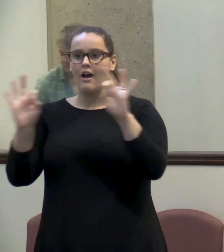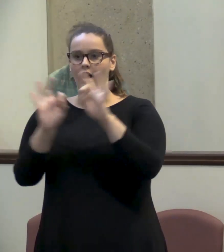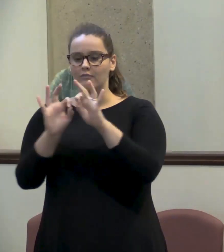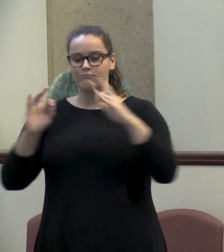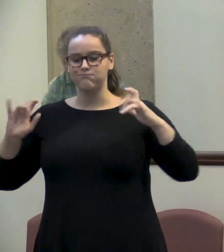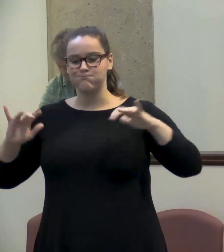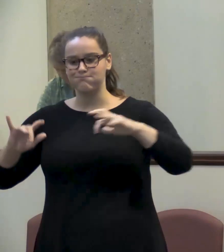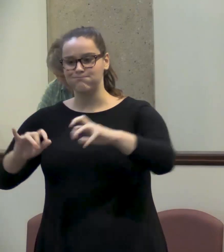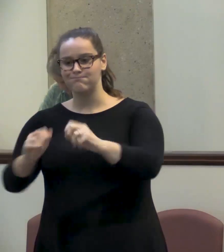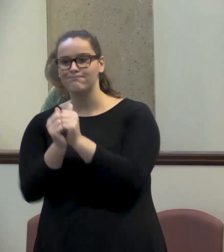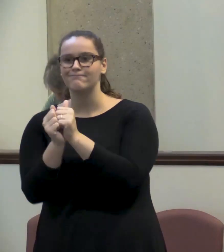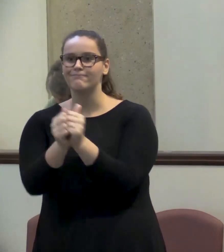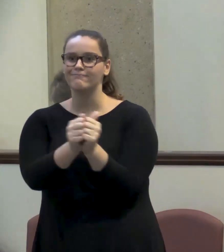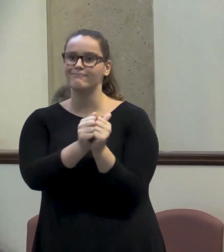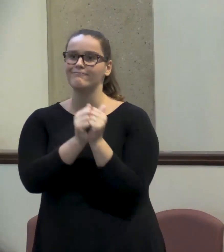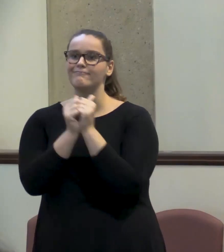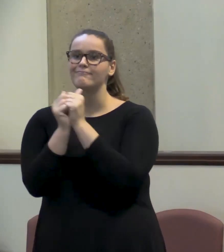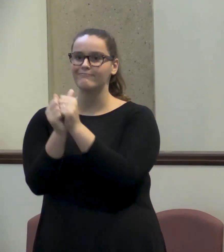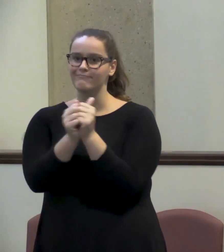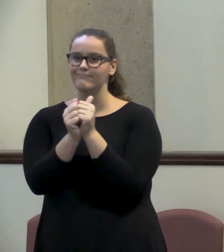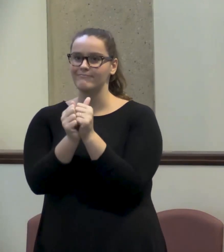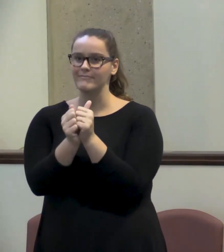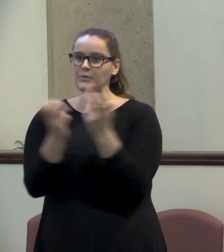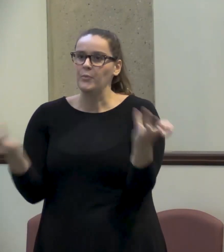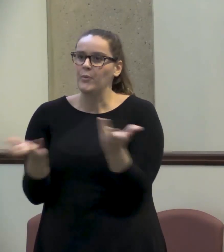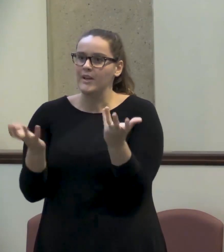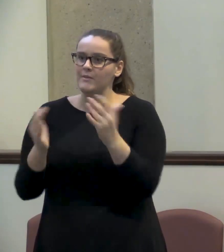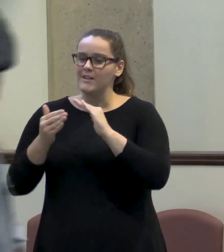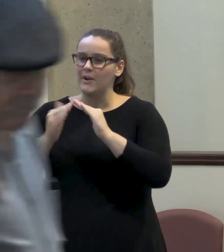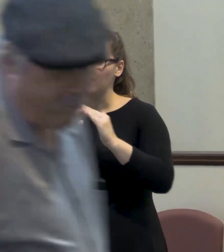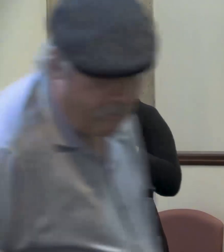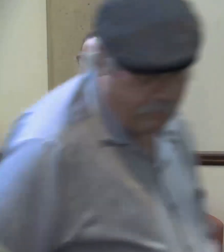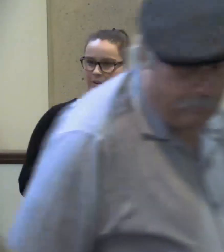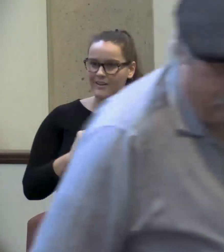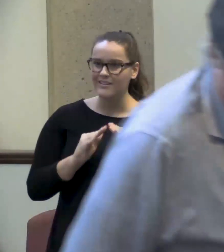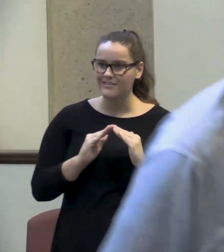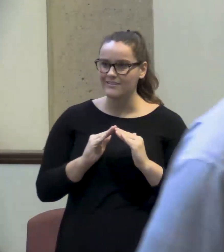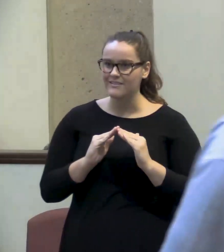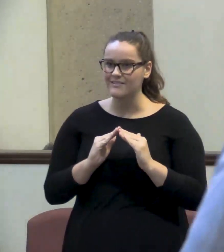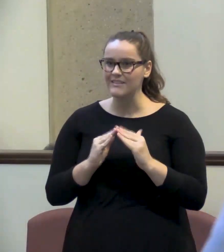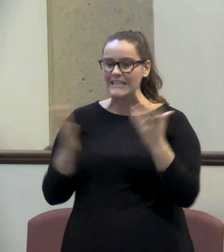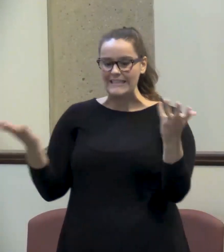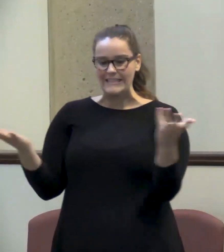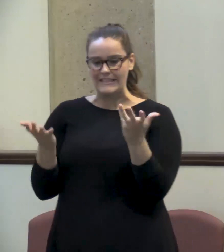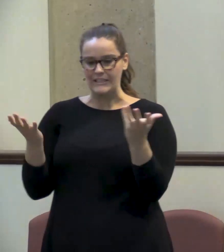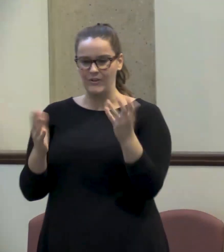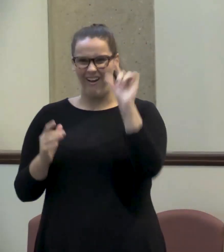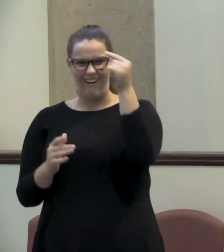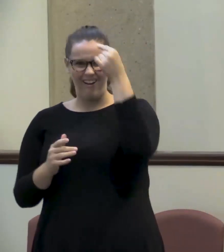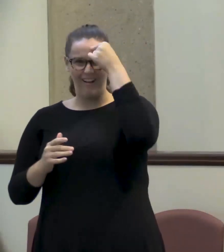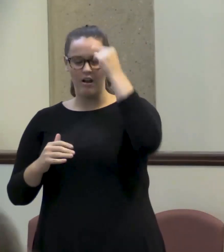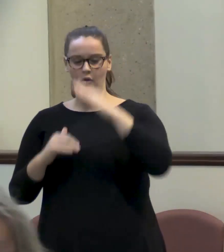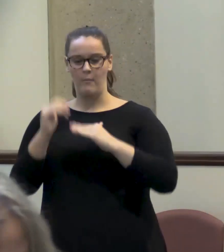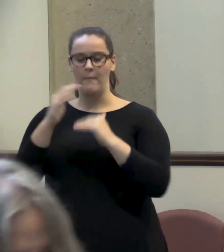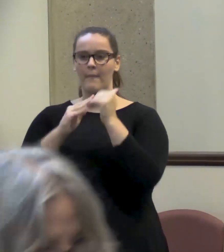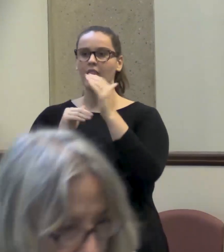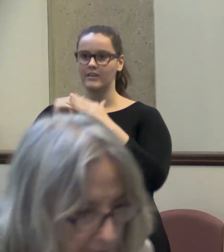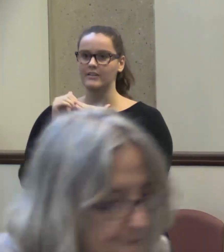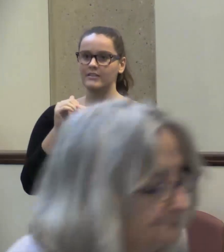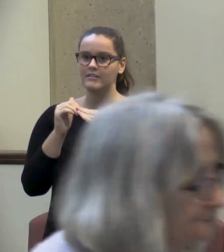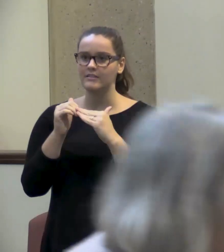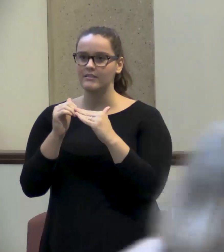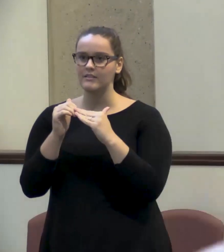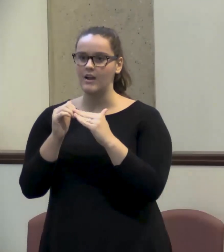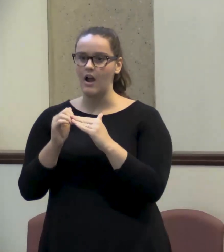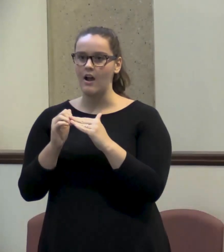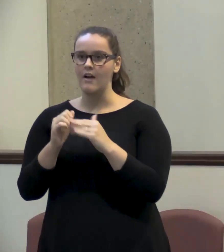collectively. We're here as a community in the executive office building, in the the seat of our